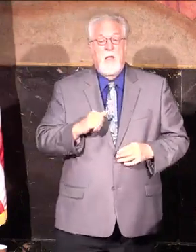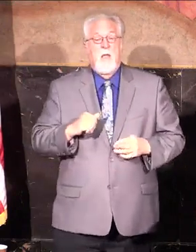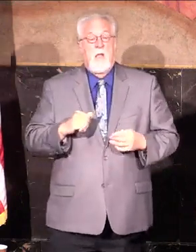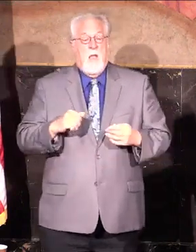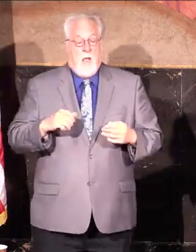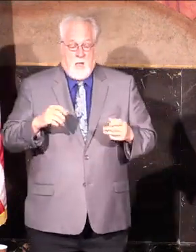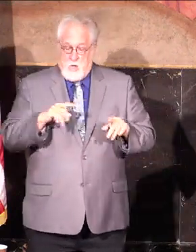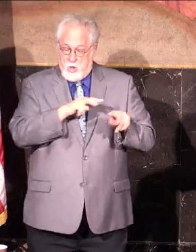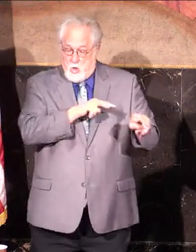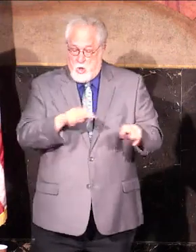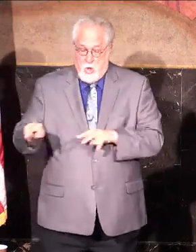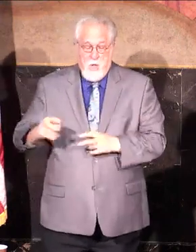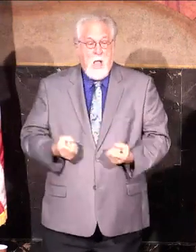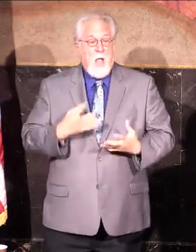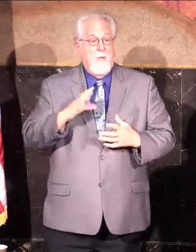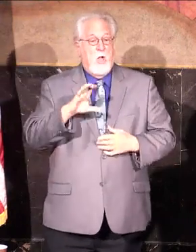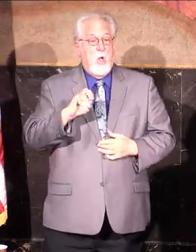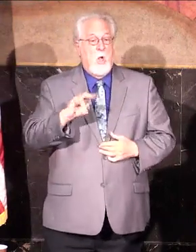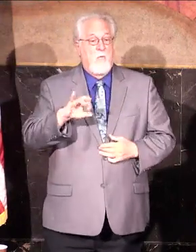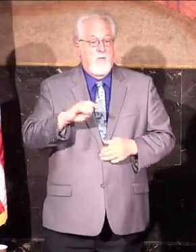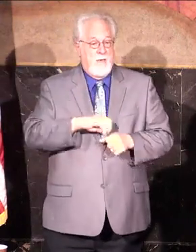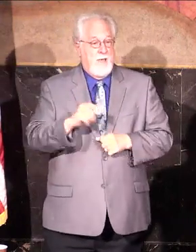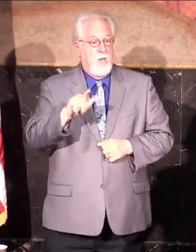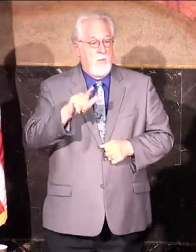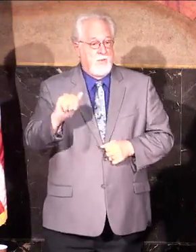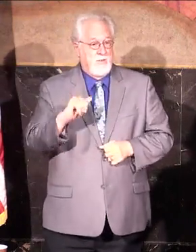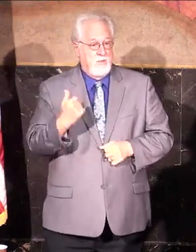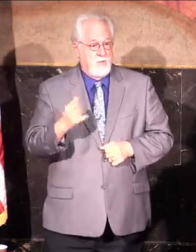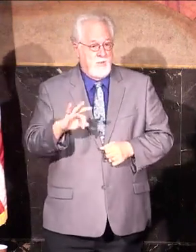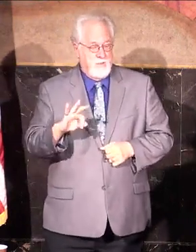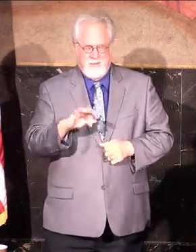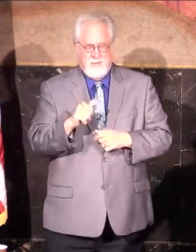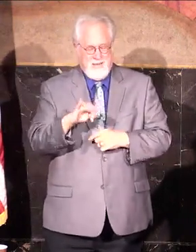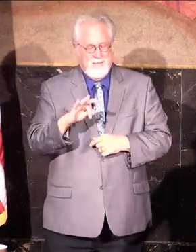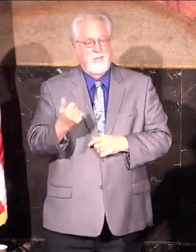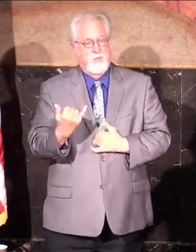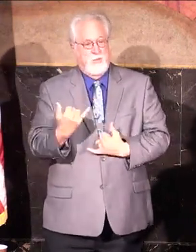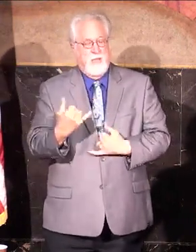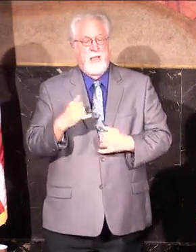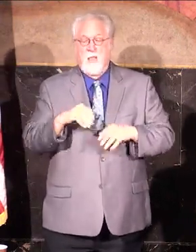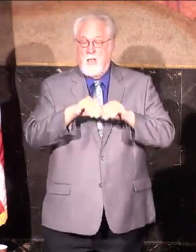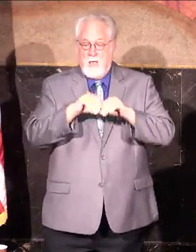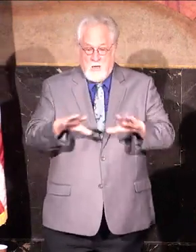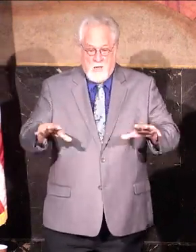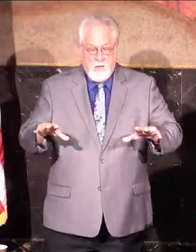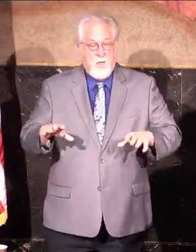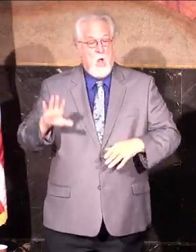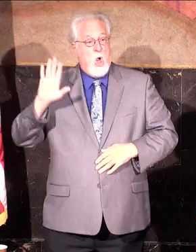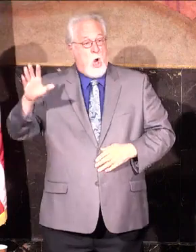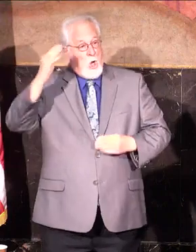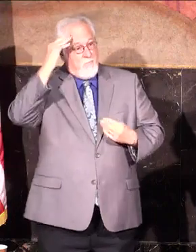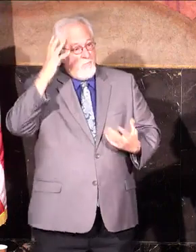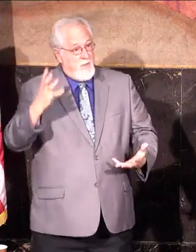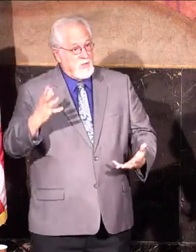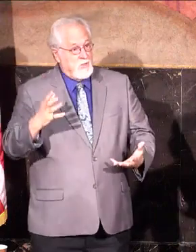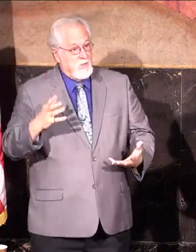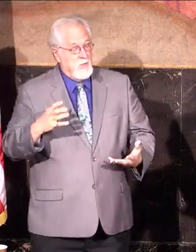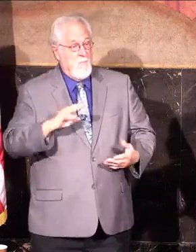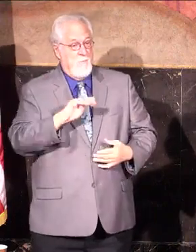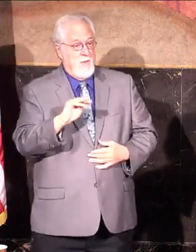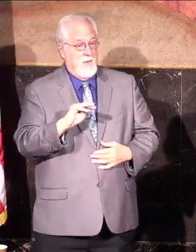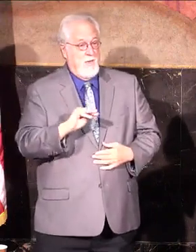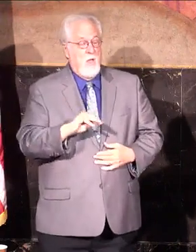amount of COVID in Louisiana today, how widespread it is, with, by her information, on